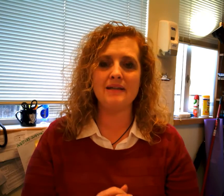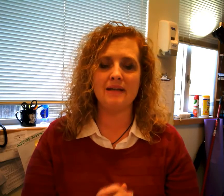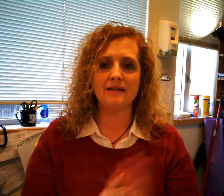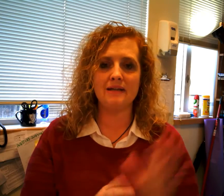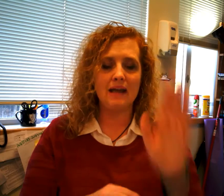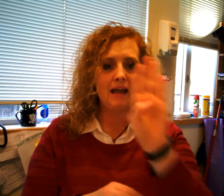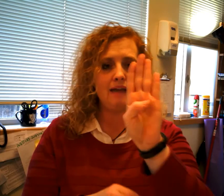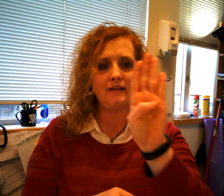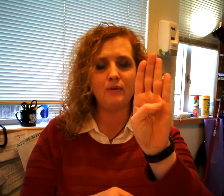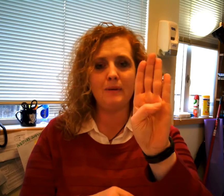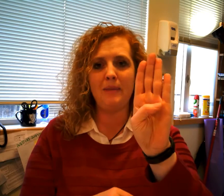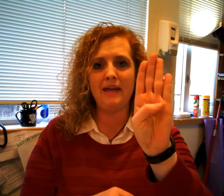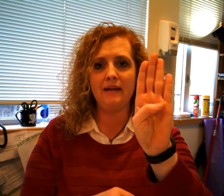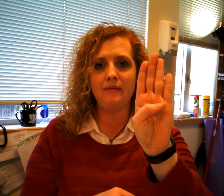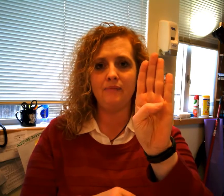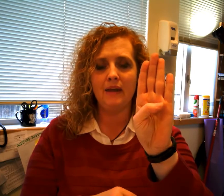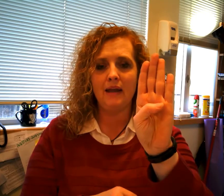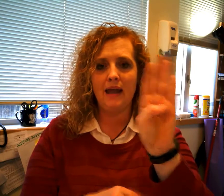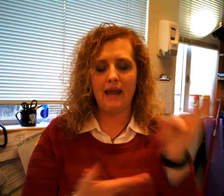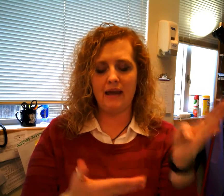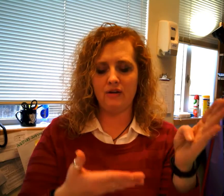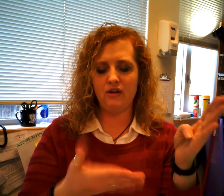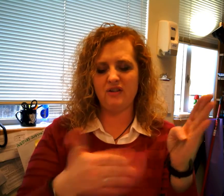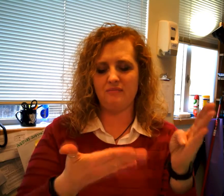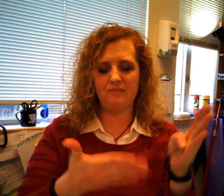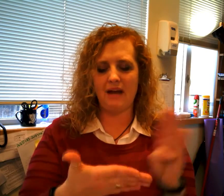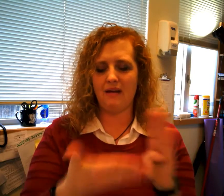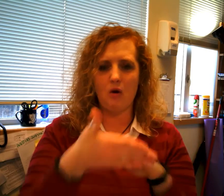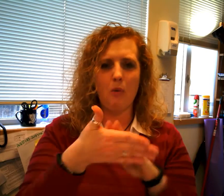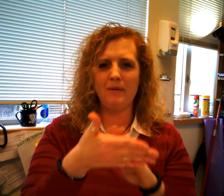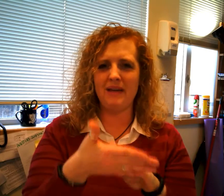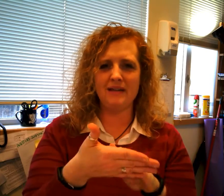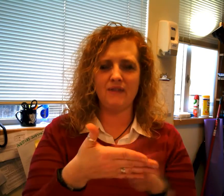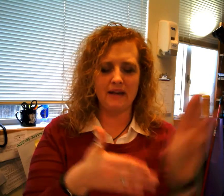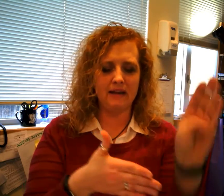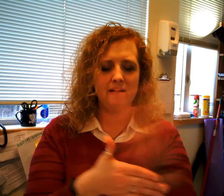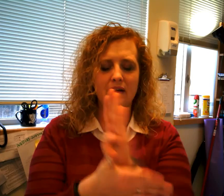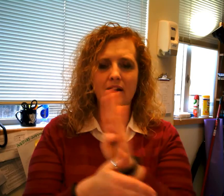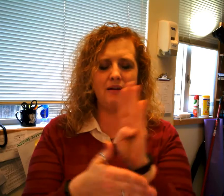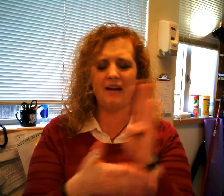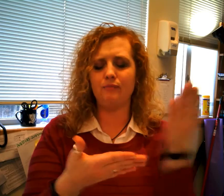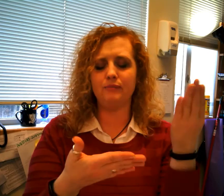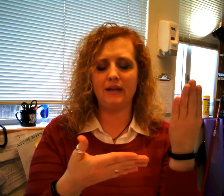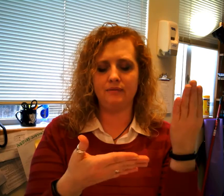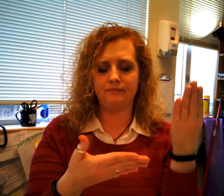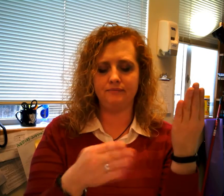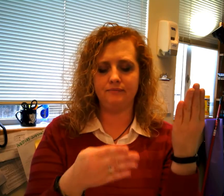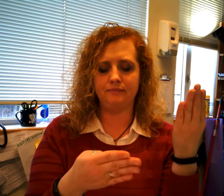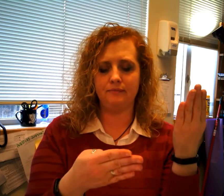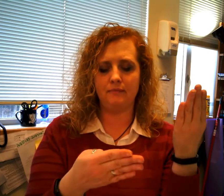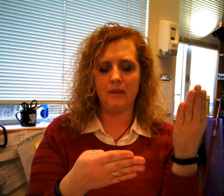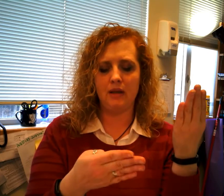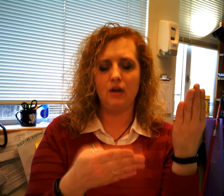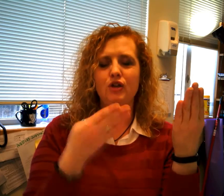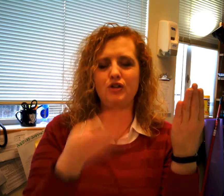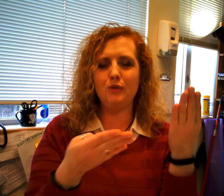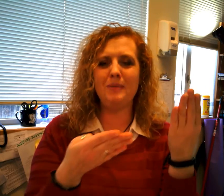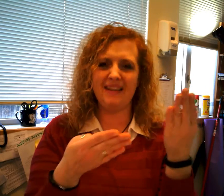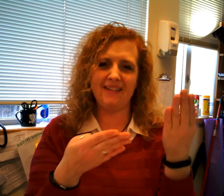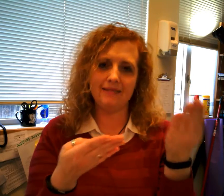business, and that's with a B, and you just, open B is fine. Well, two B's, let's